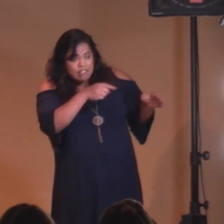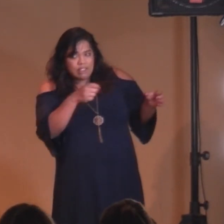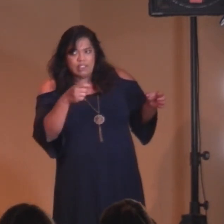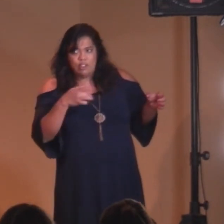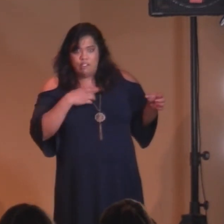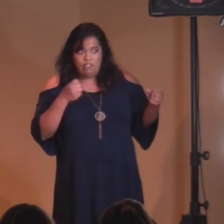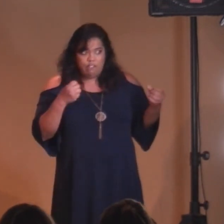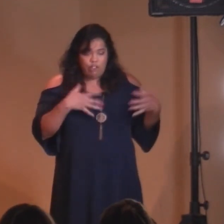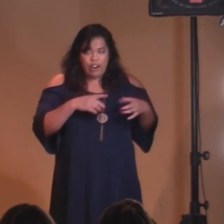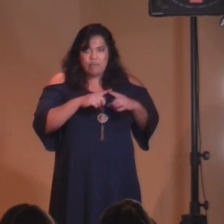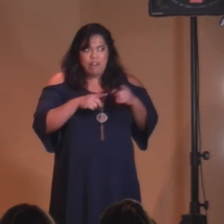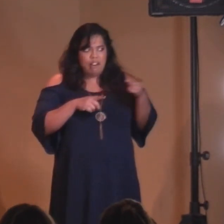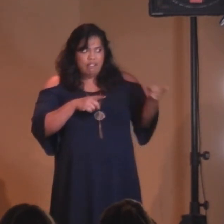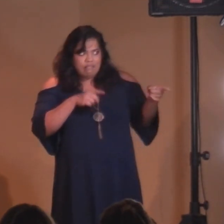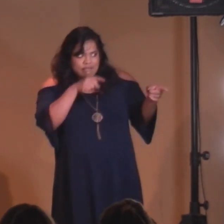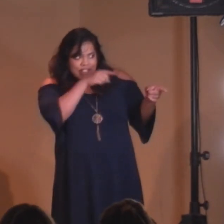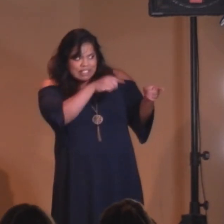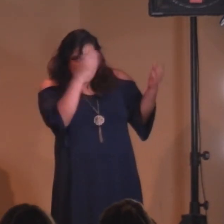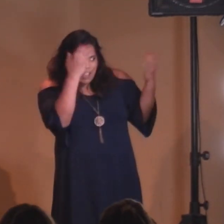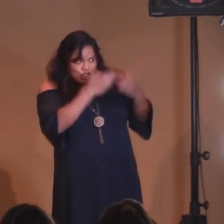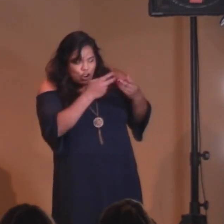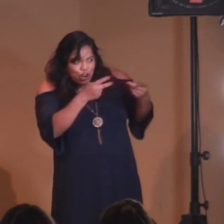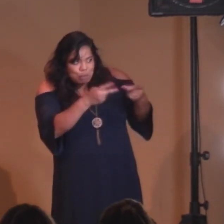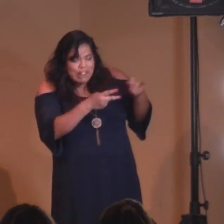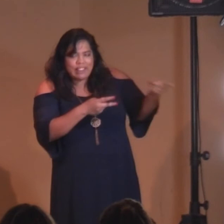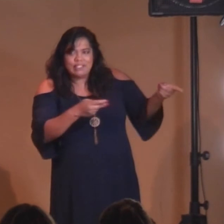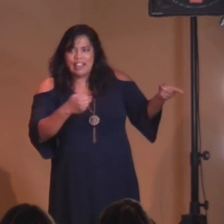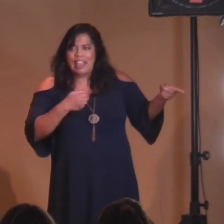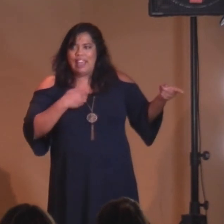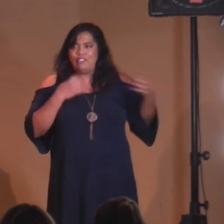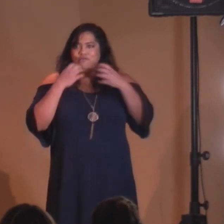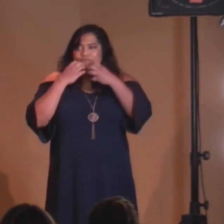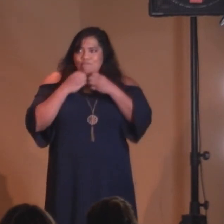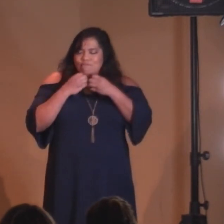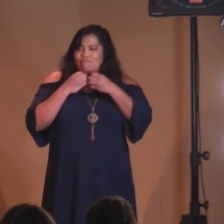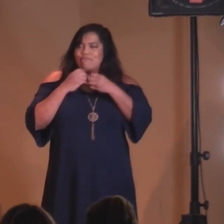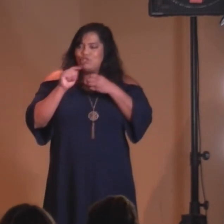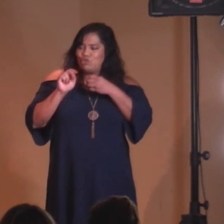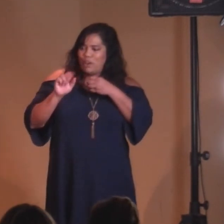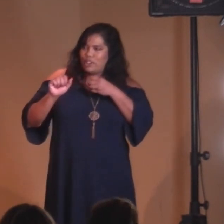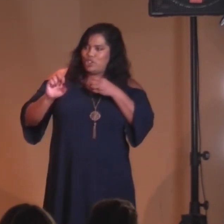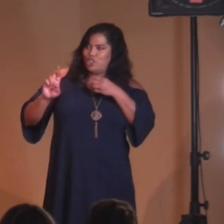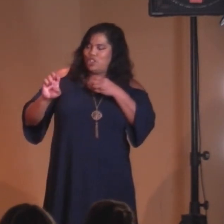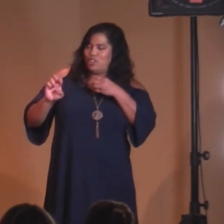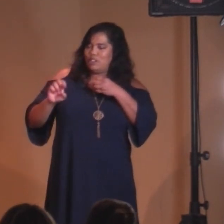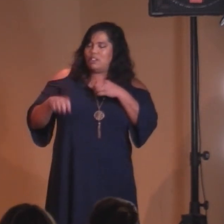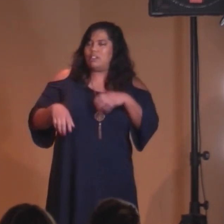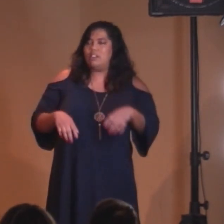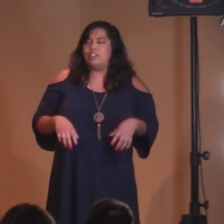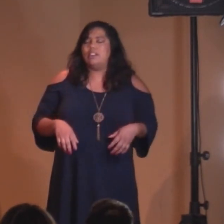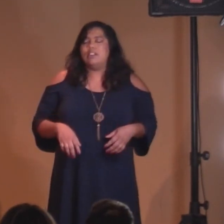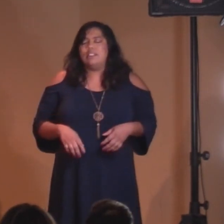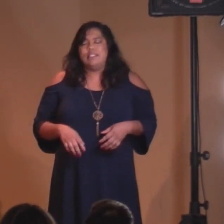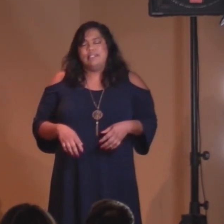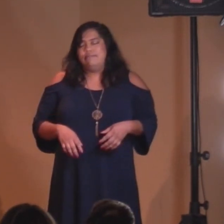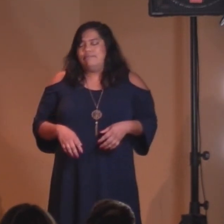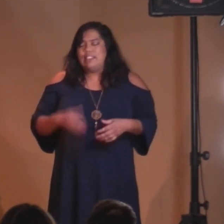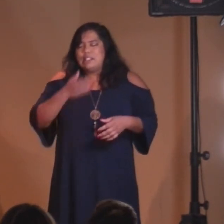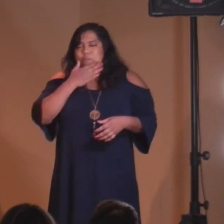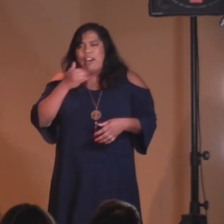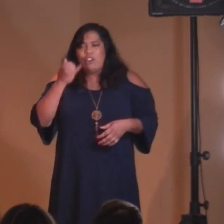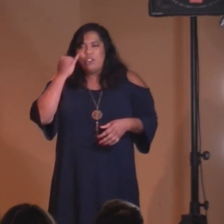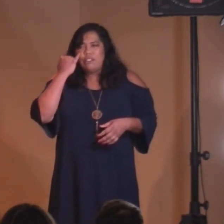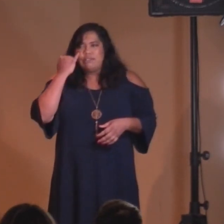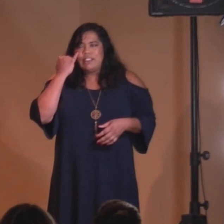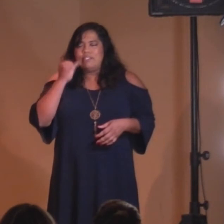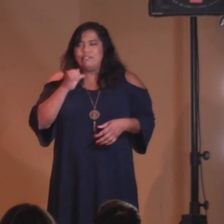So what if, rather than avoiding the rabbit hole and avoiding whoever or whatever